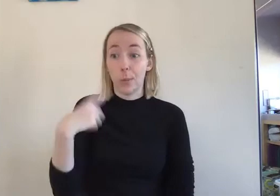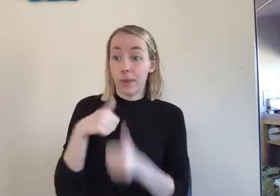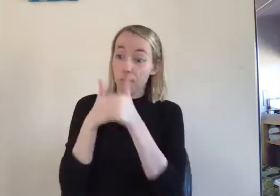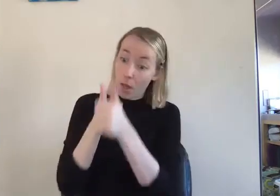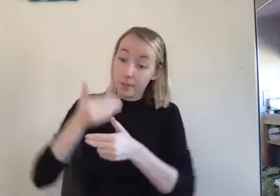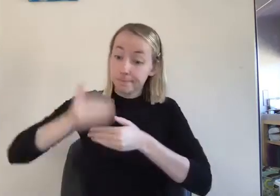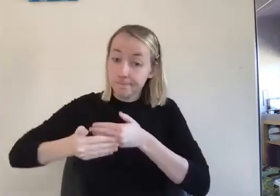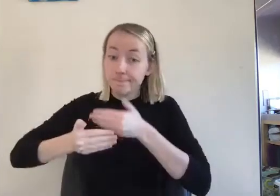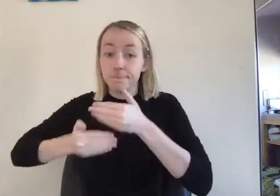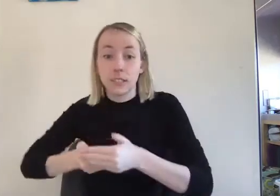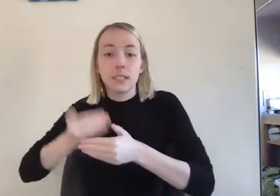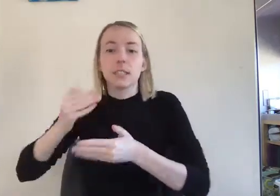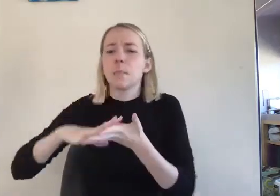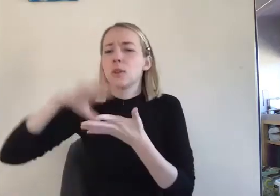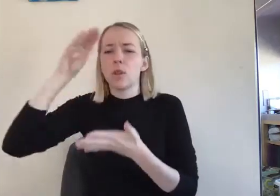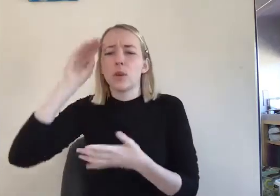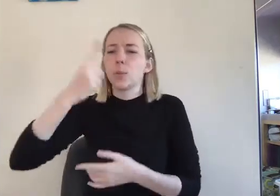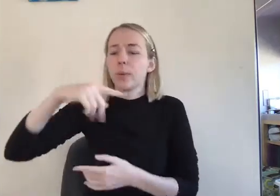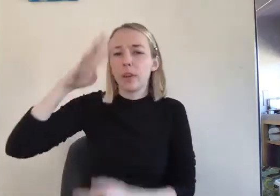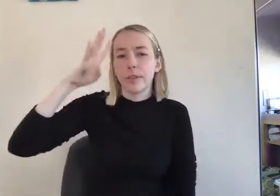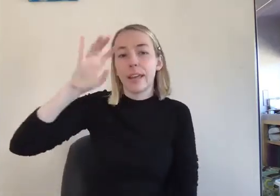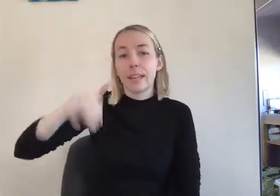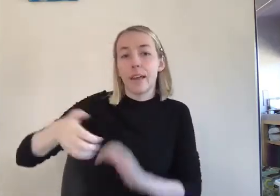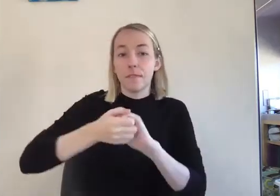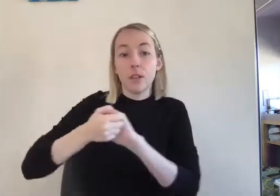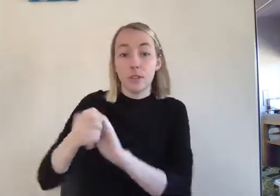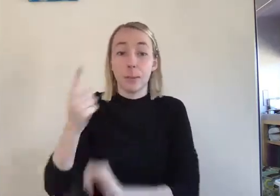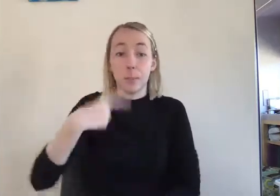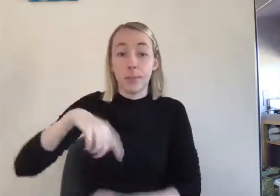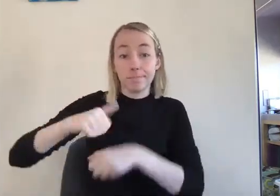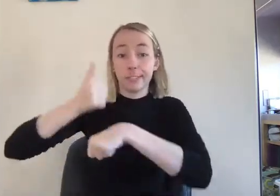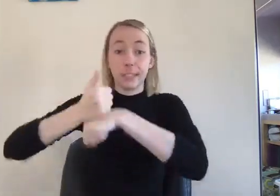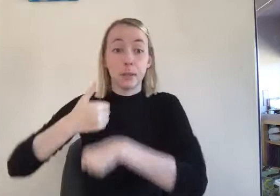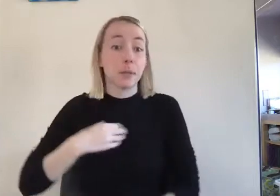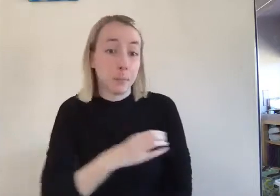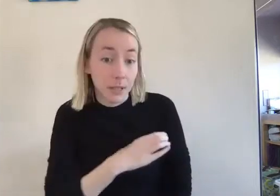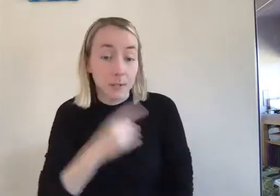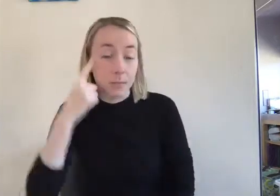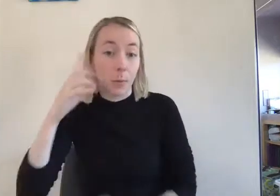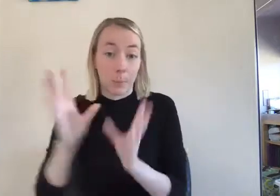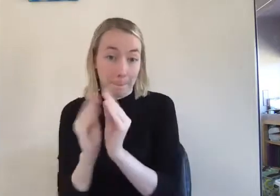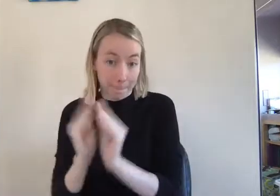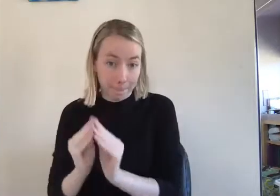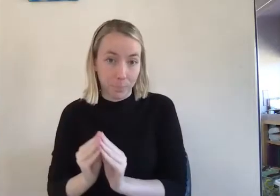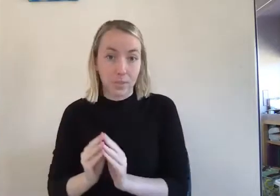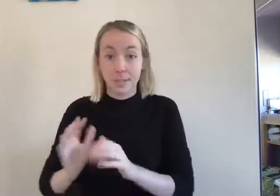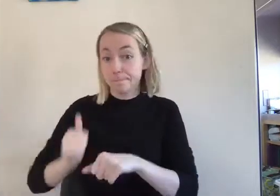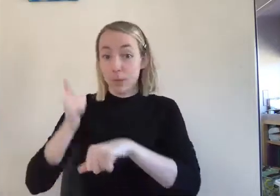we followed all the proper steps and learned that the way for us to create that fellowship was to create a convention committee and to hold an